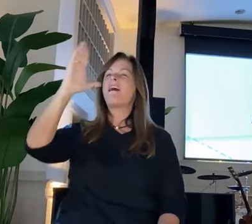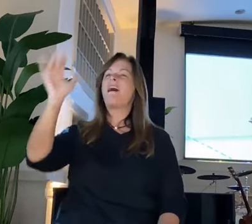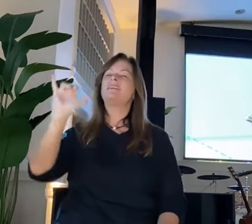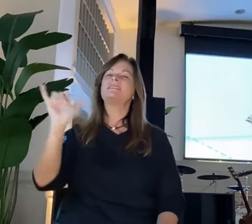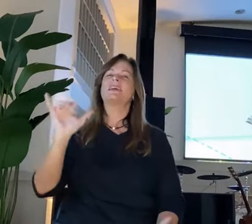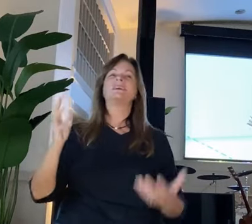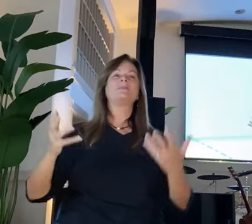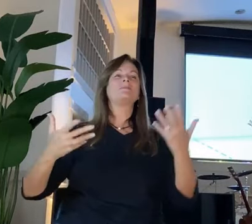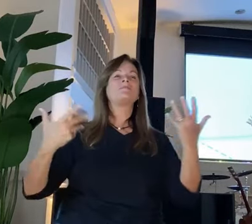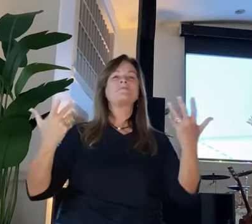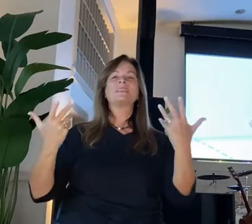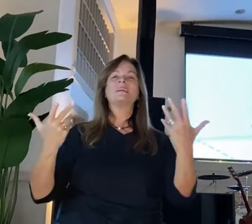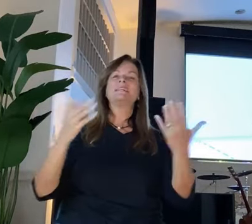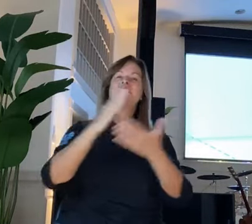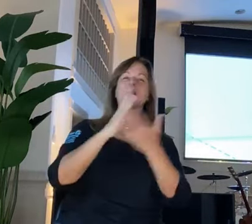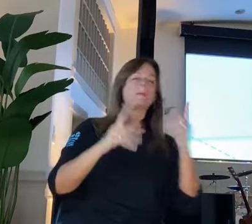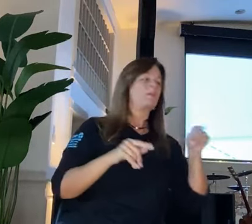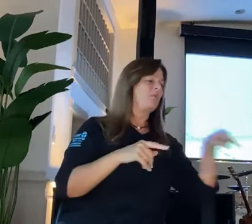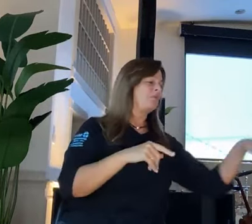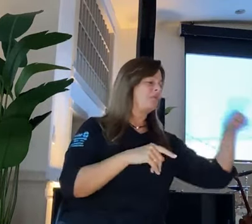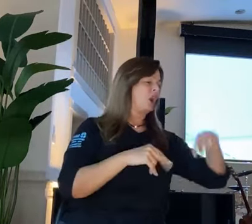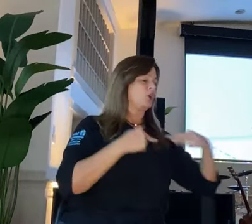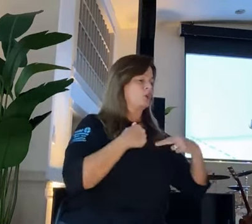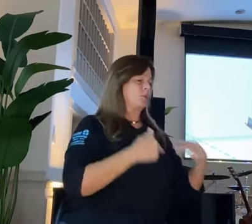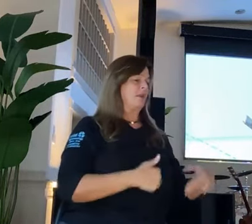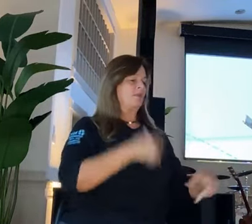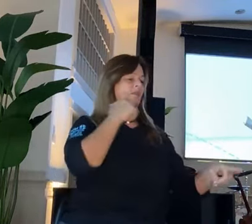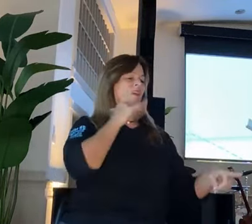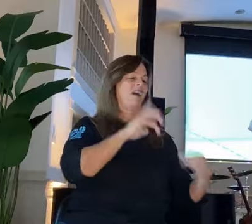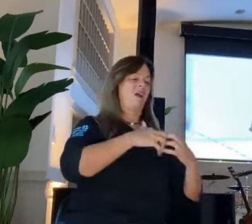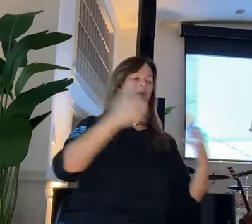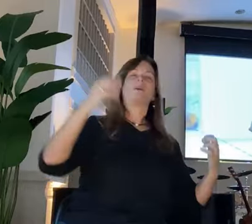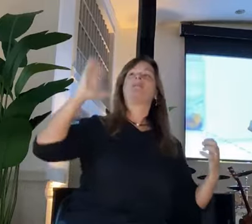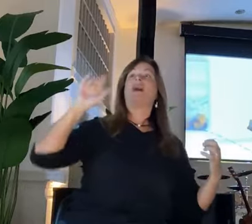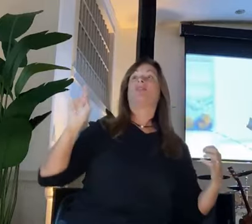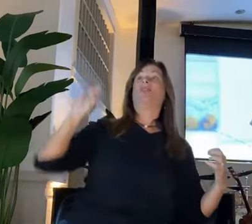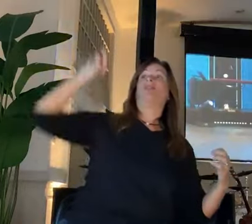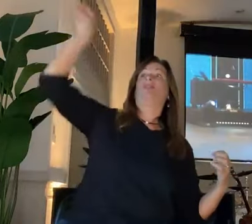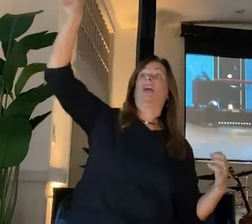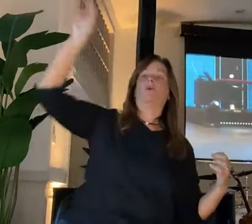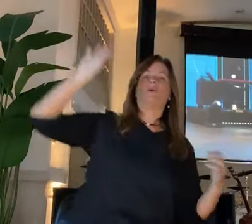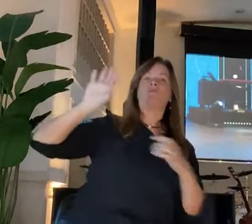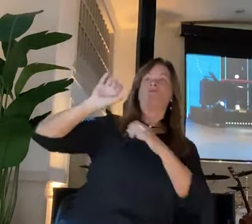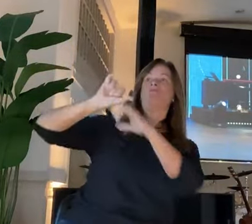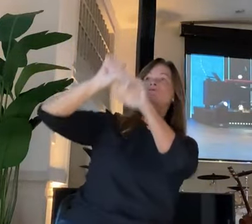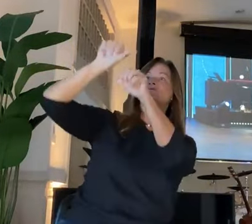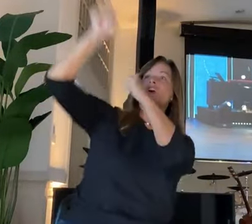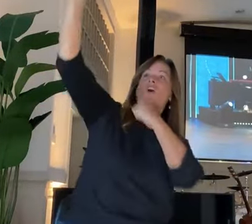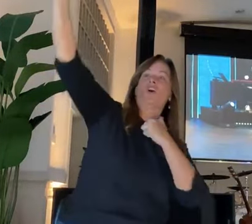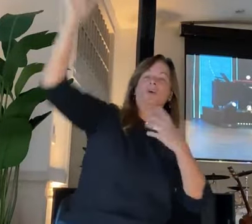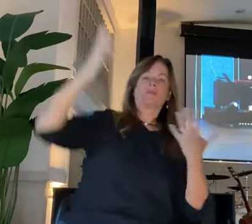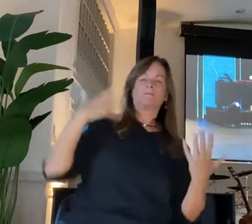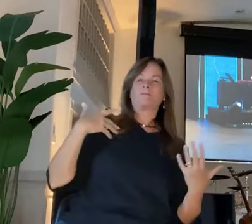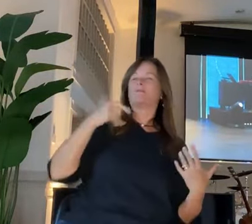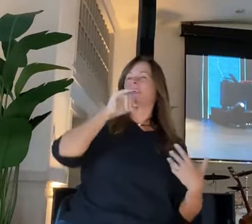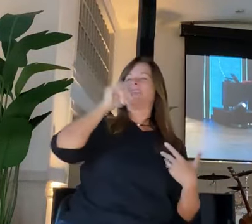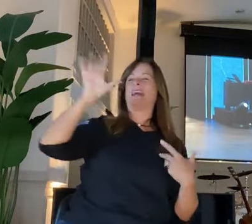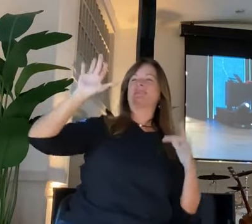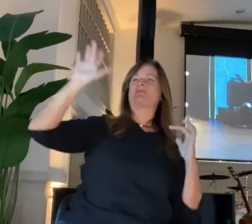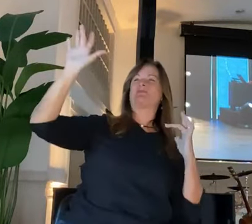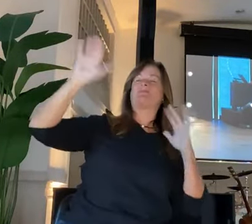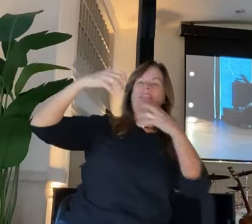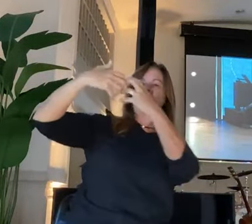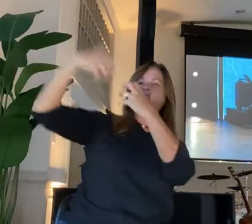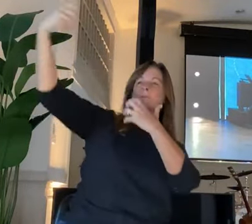force. No, you can't have a relationship with a force. He is a person that you can have a relationship with.